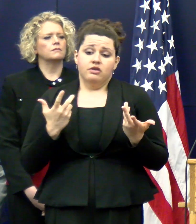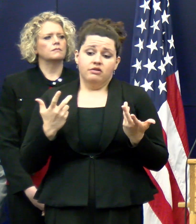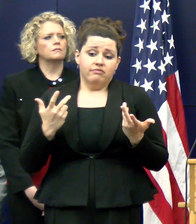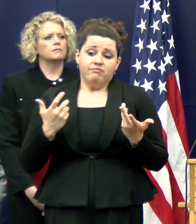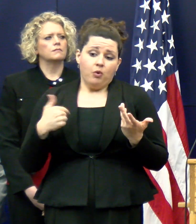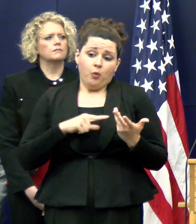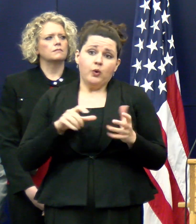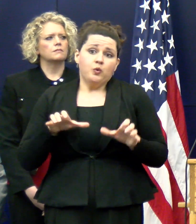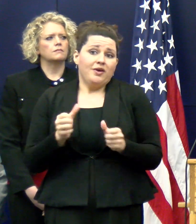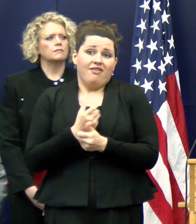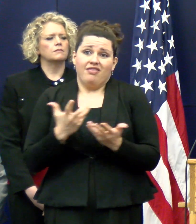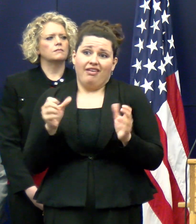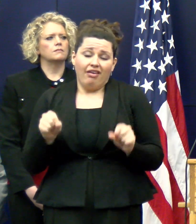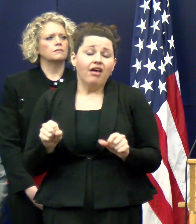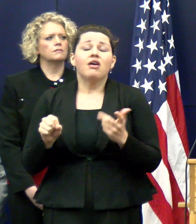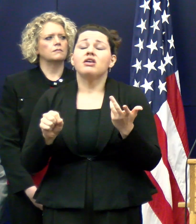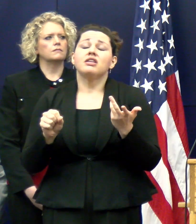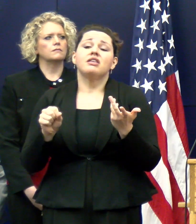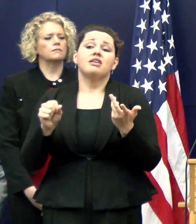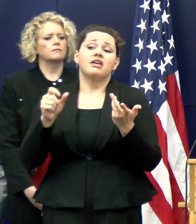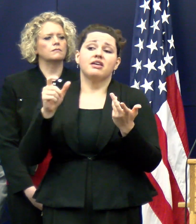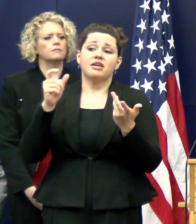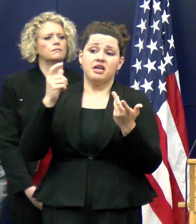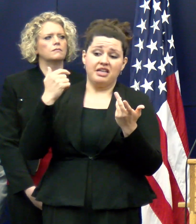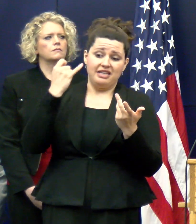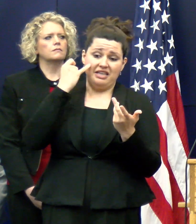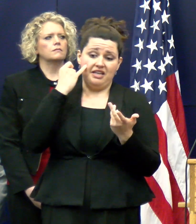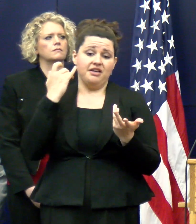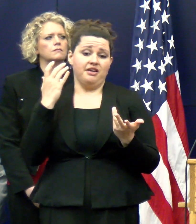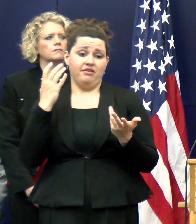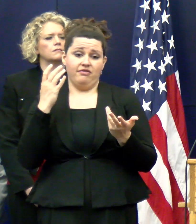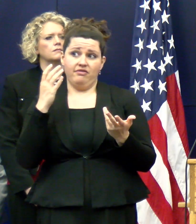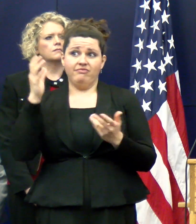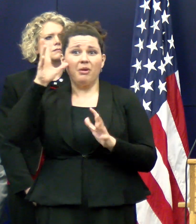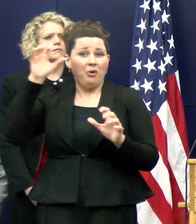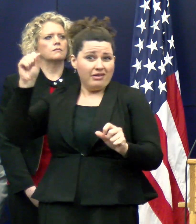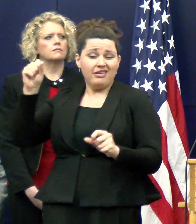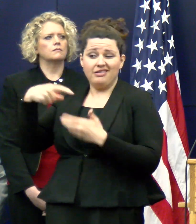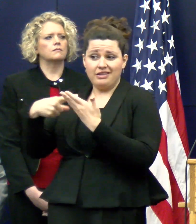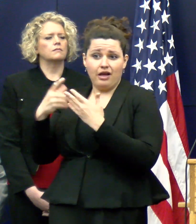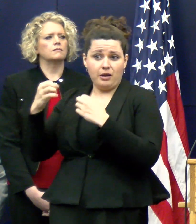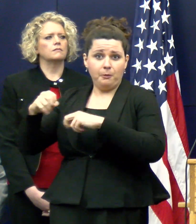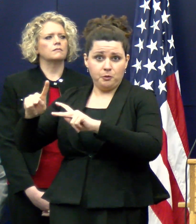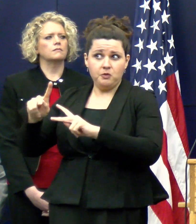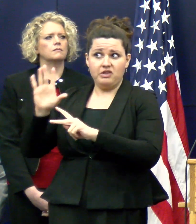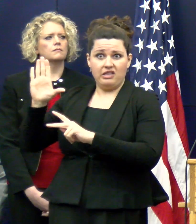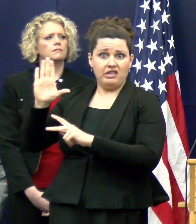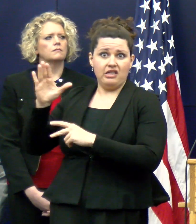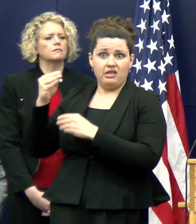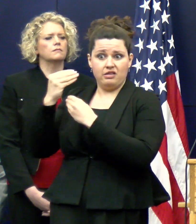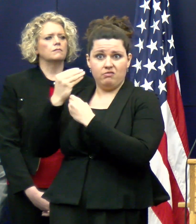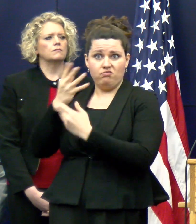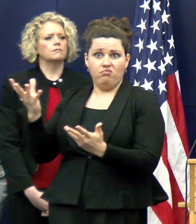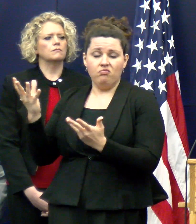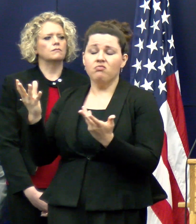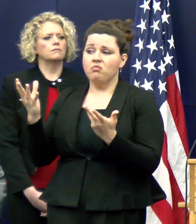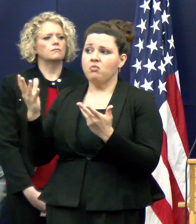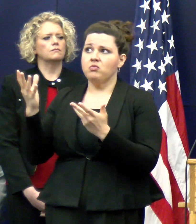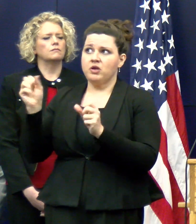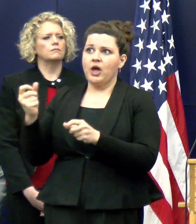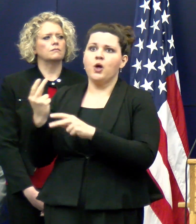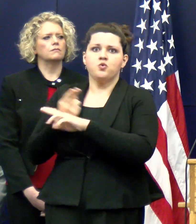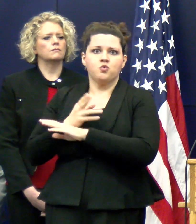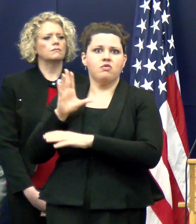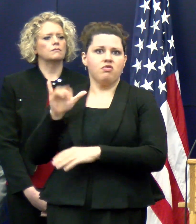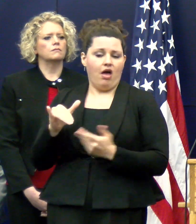that, and I think the more that we're able to implement some of the opportunities that the president talked about in the press conference, it will also help